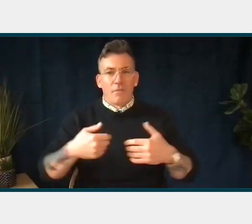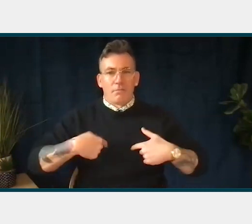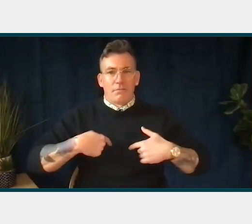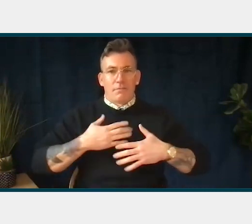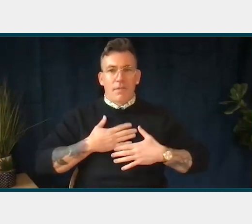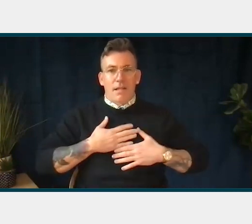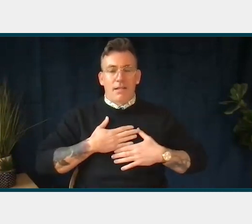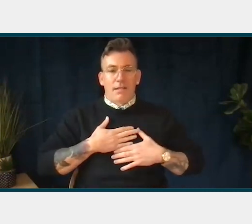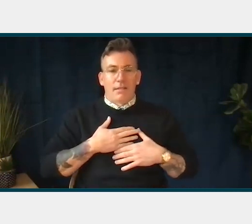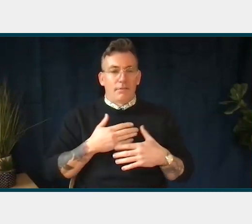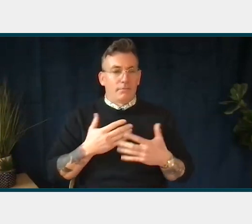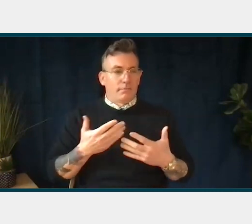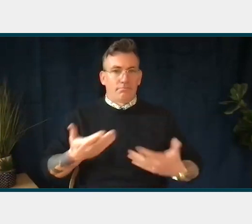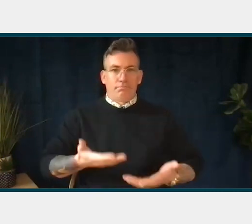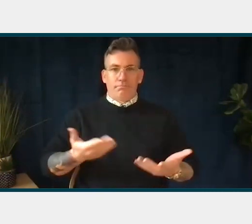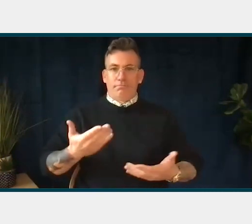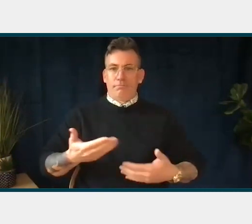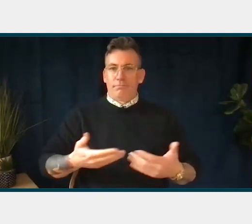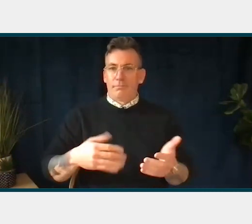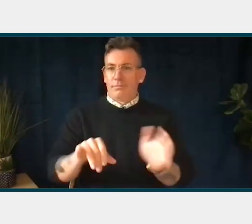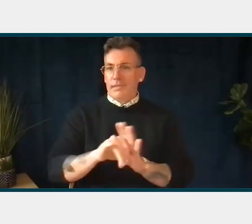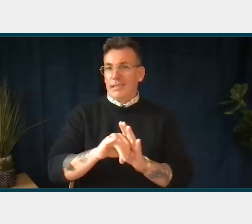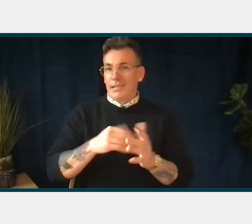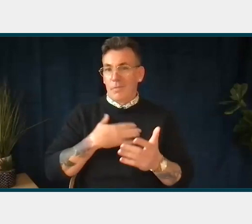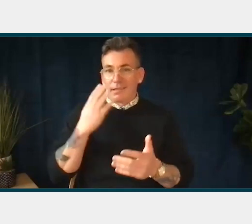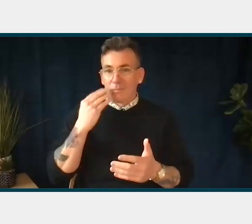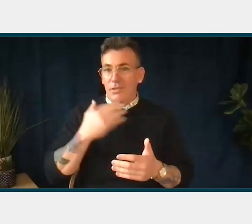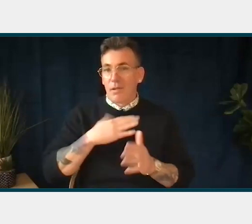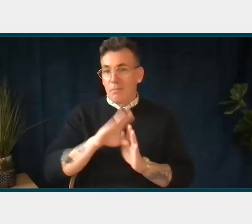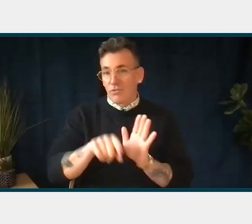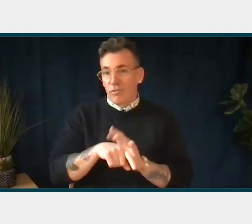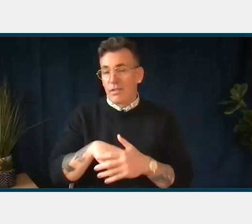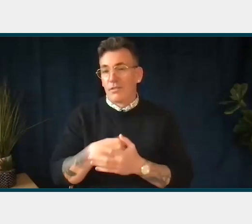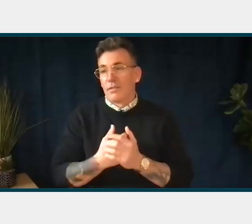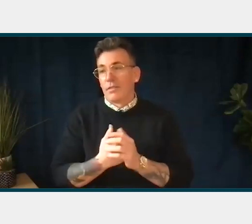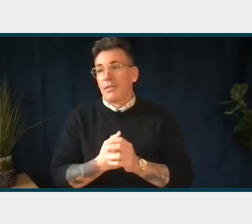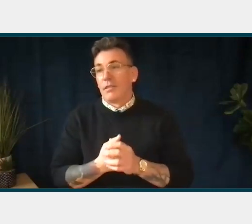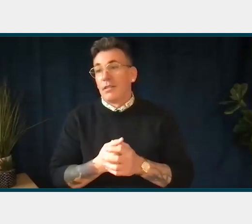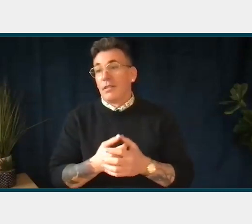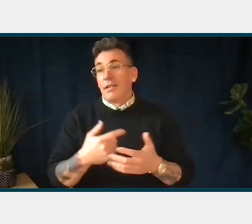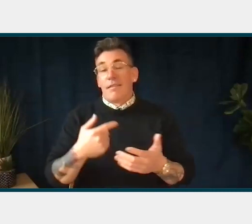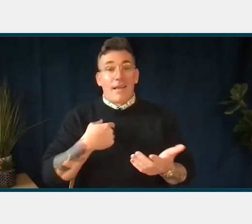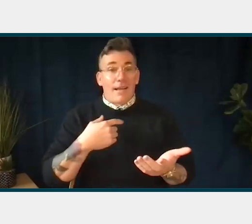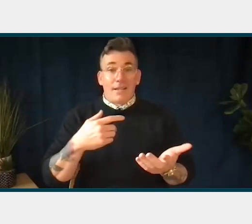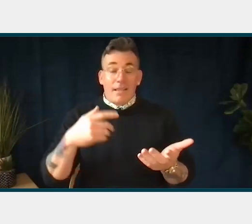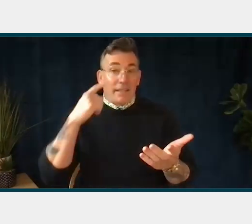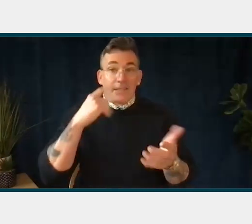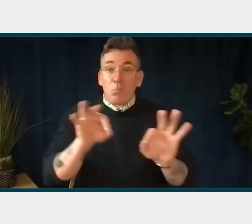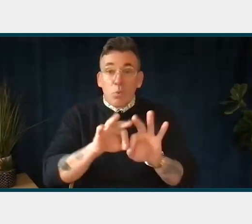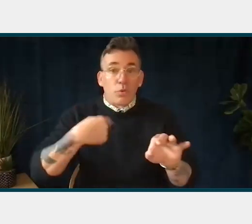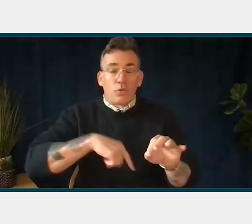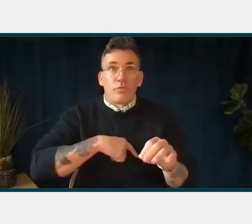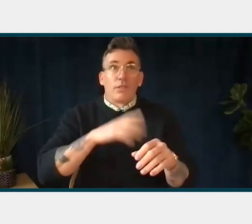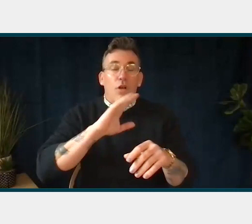I don't want to start from the abstract. I start from me, who I am at my center, my identity, my experiences, my